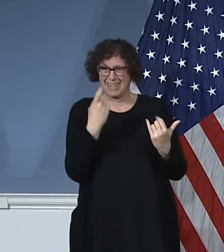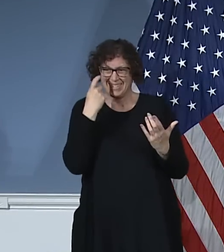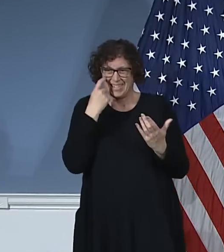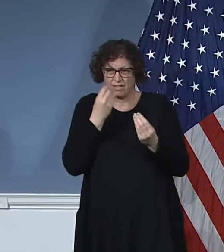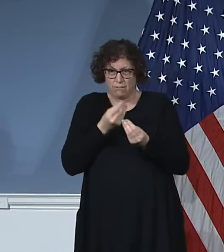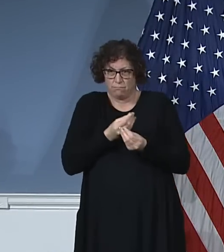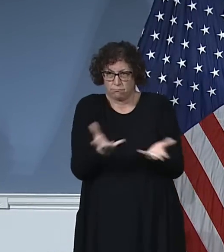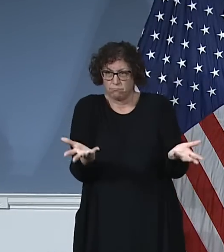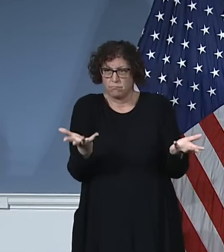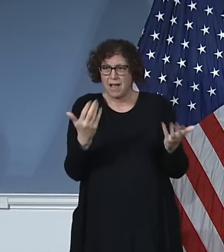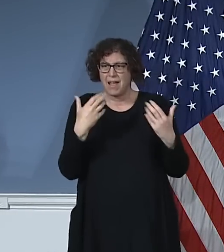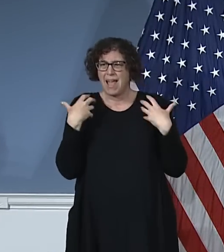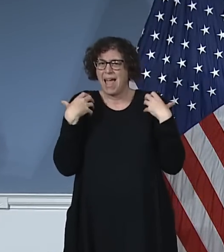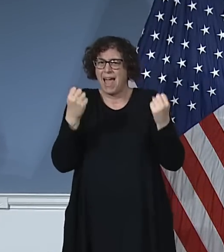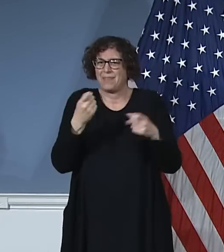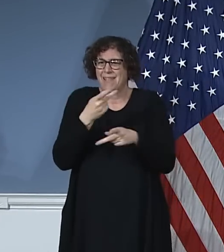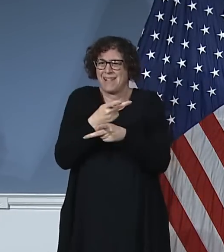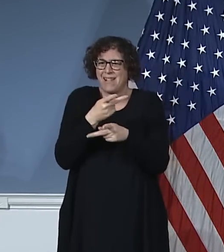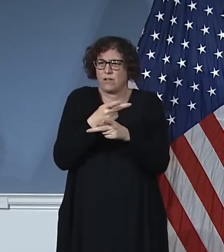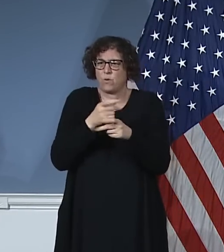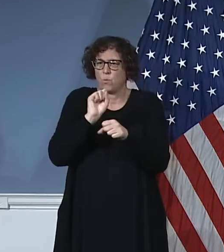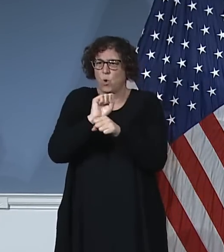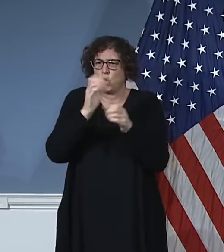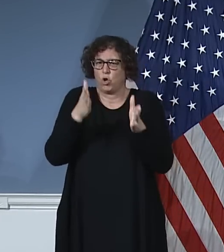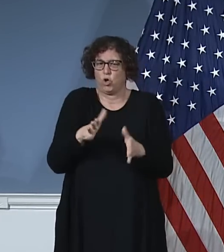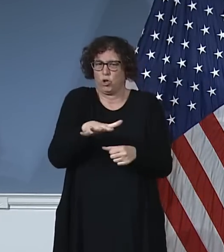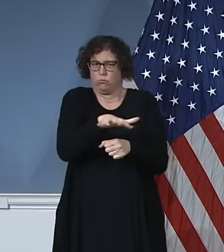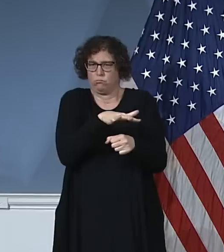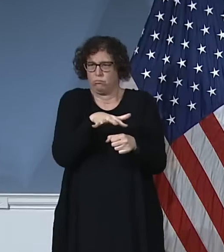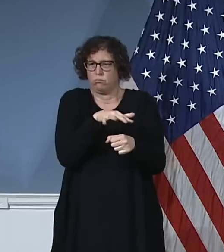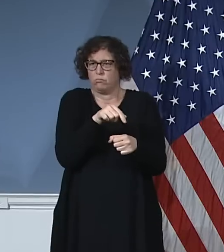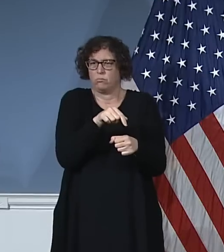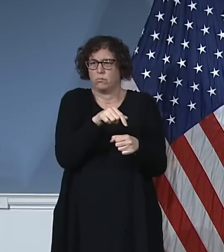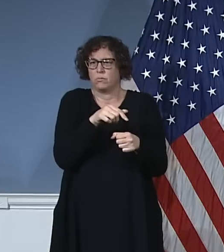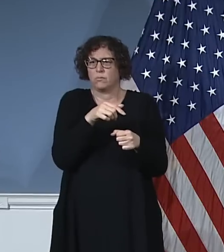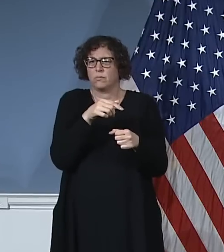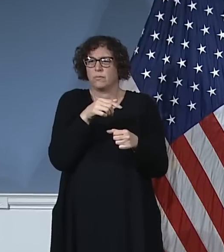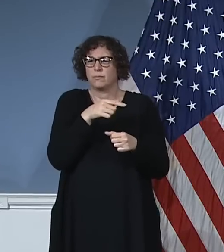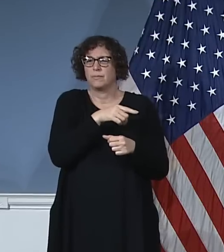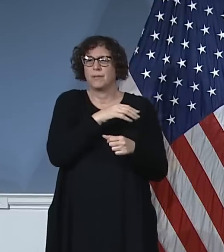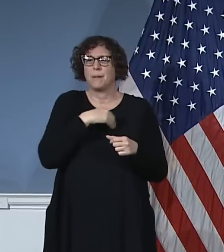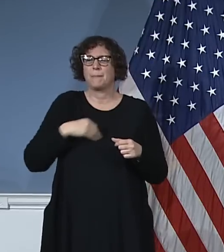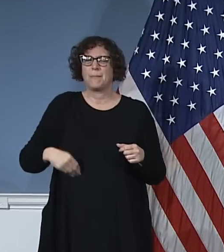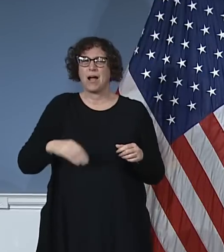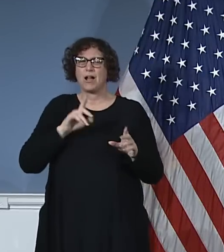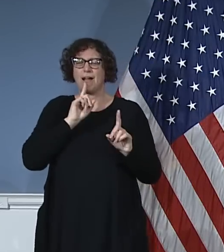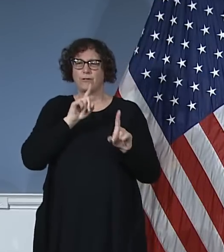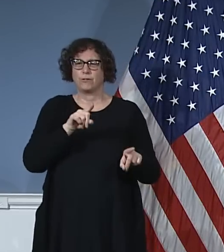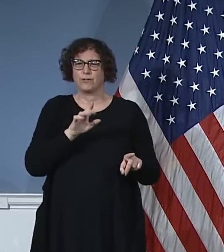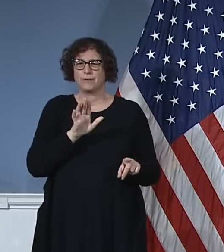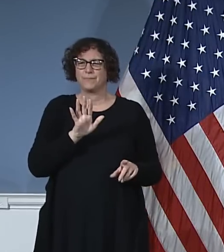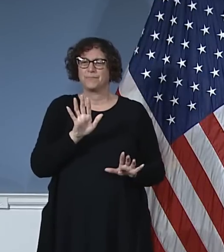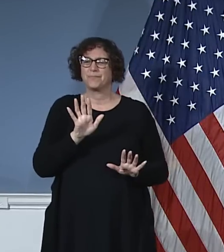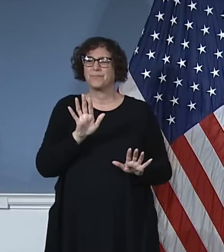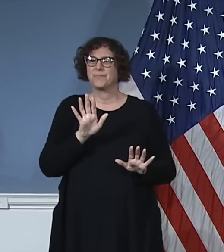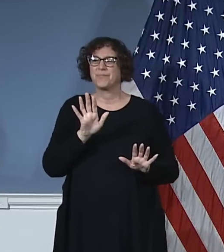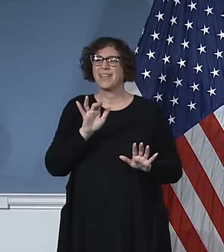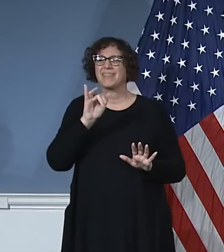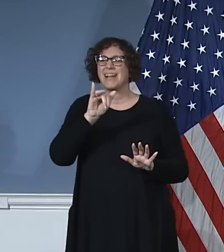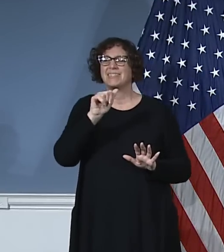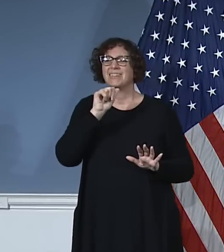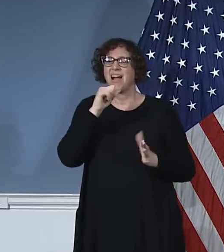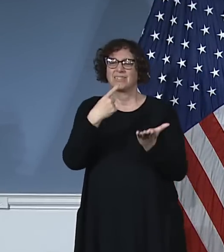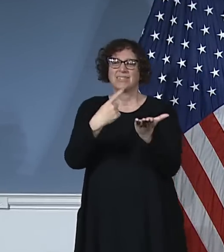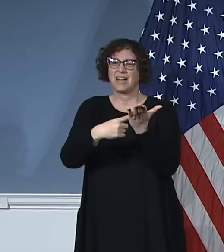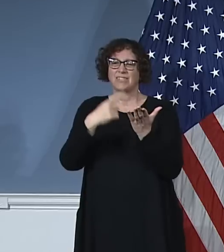only needs to be fundamentally changed, it will be as we bring on automated enforcement systems. And we're going to be very